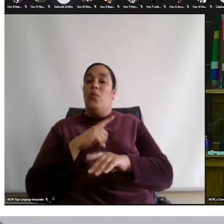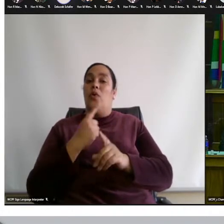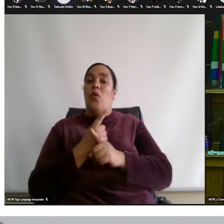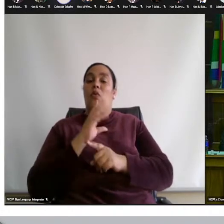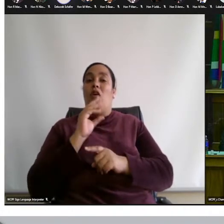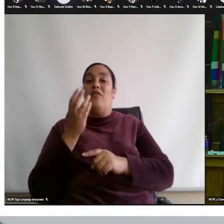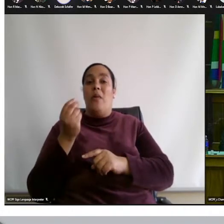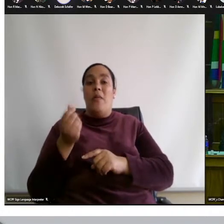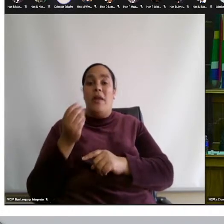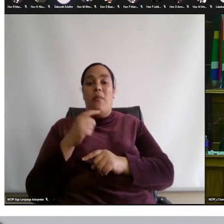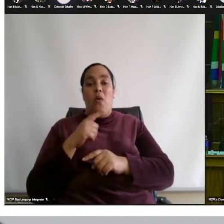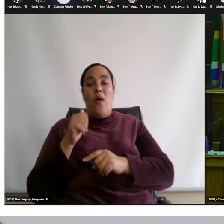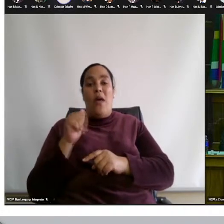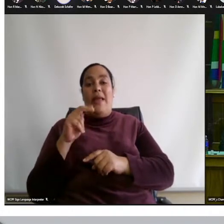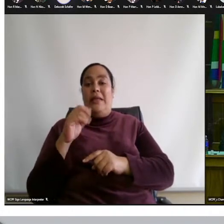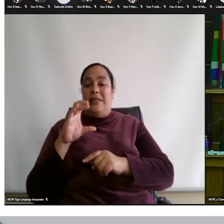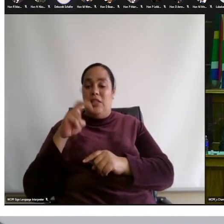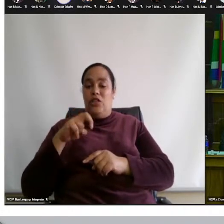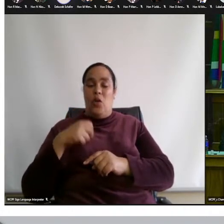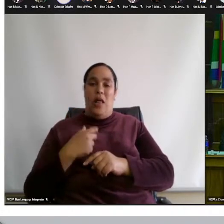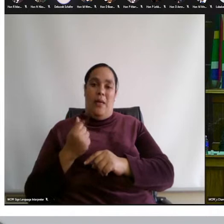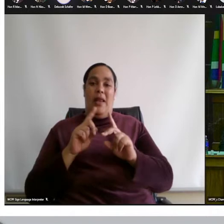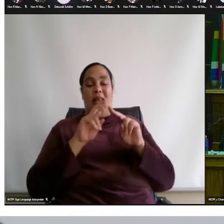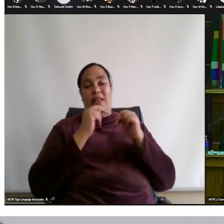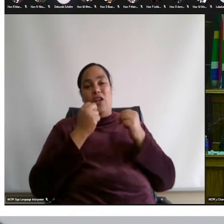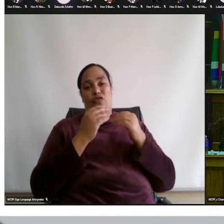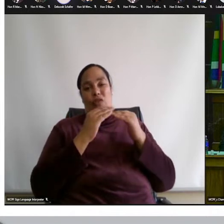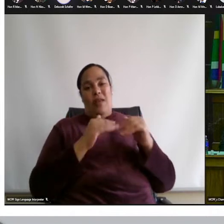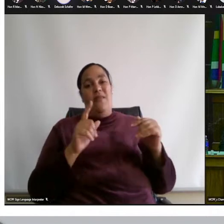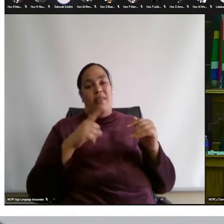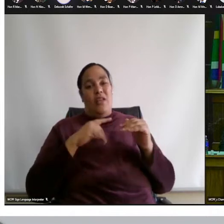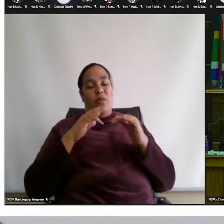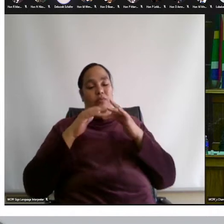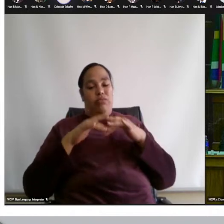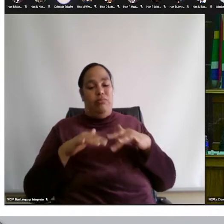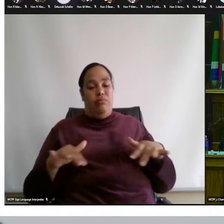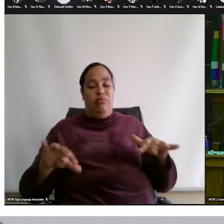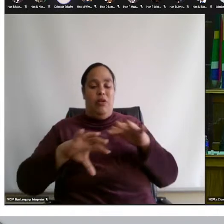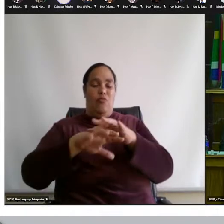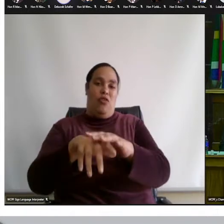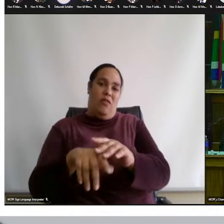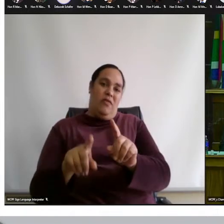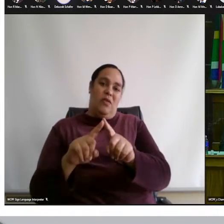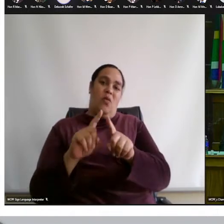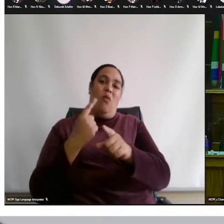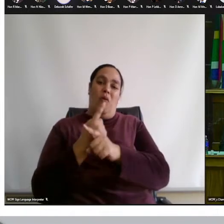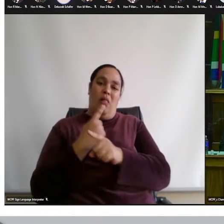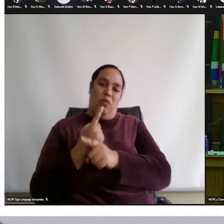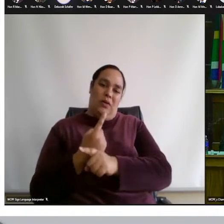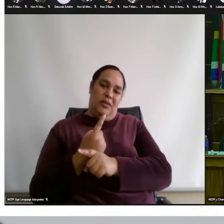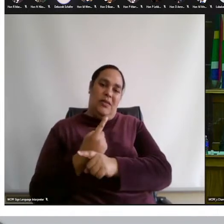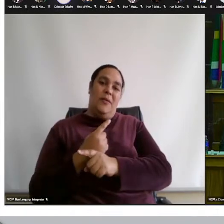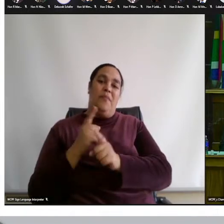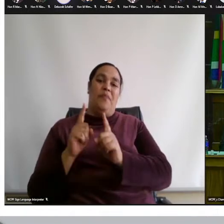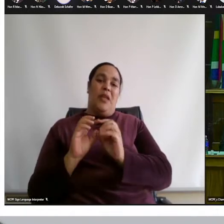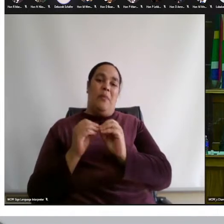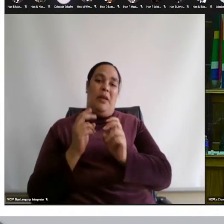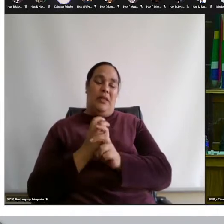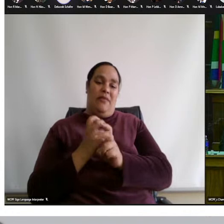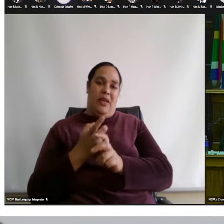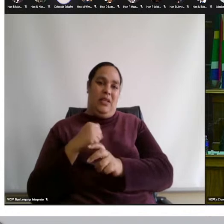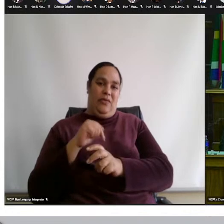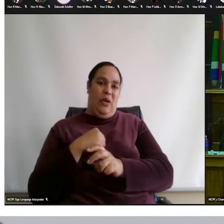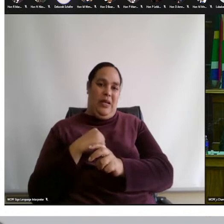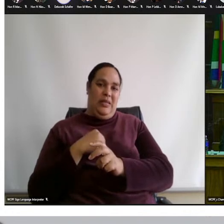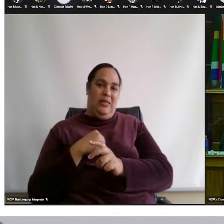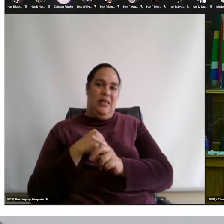money is because the ANC has stolen all of it at the national level, which is filtering down to the provinces all the time. And it's making it extremely difficult for